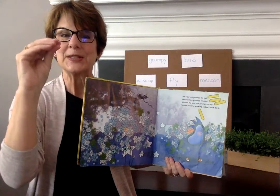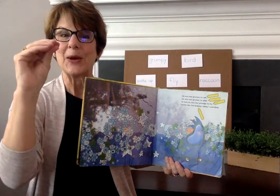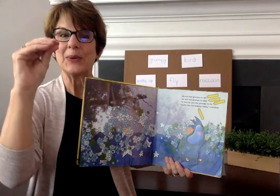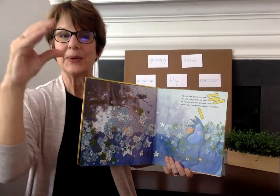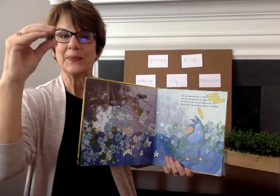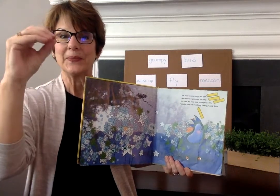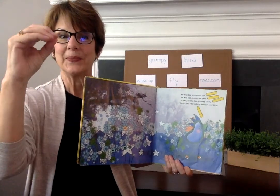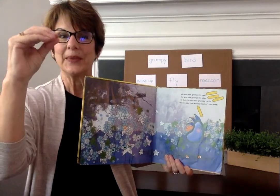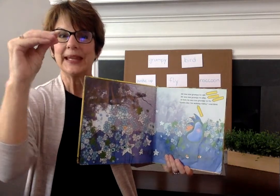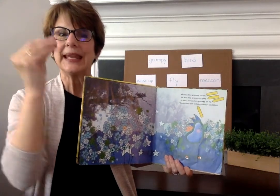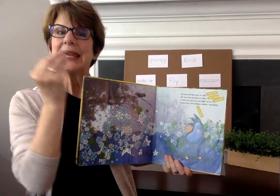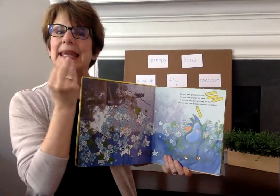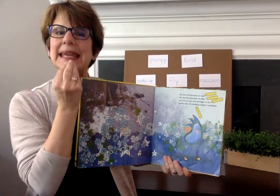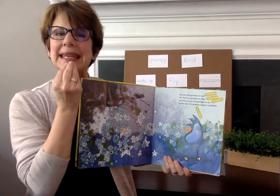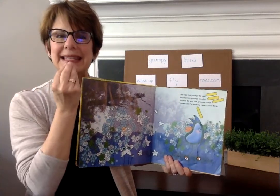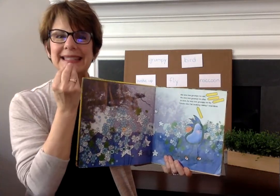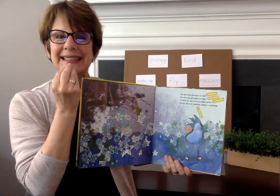So, eat.